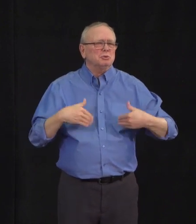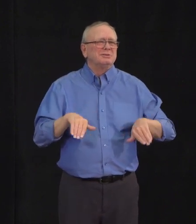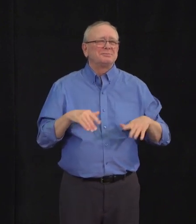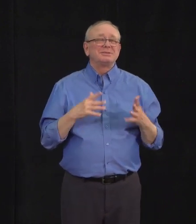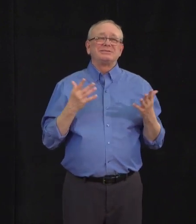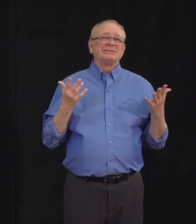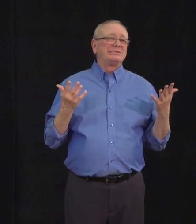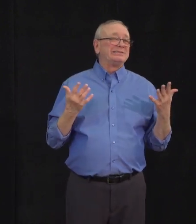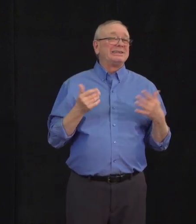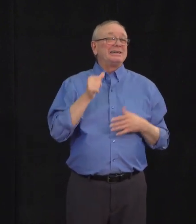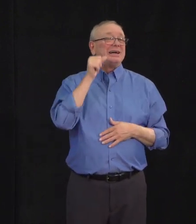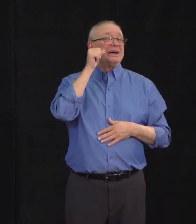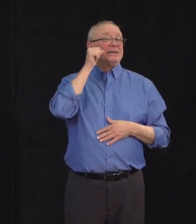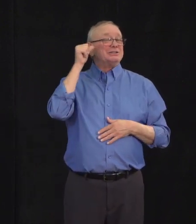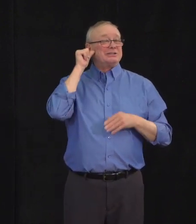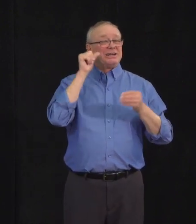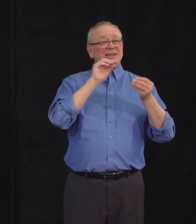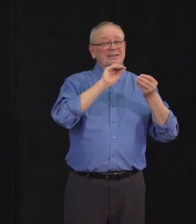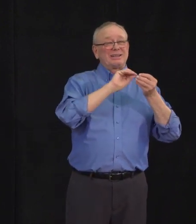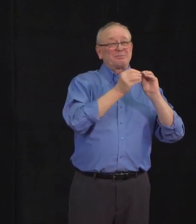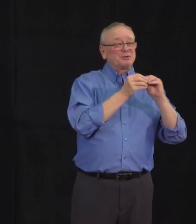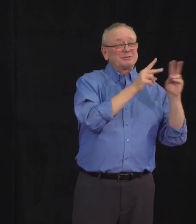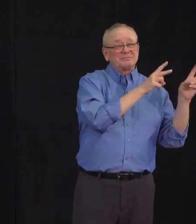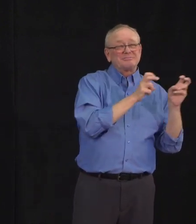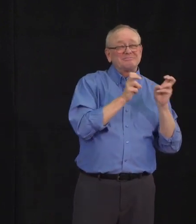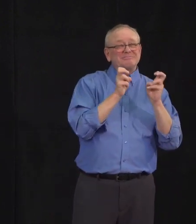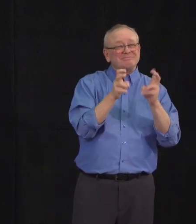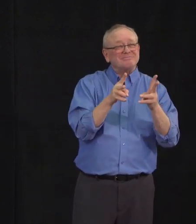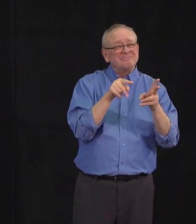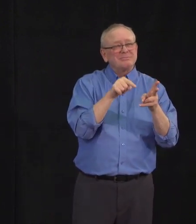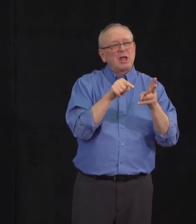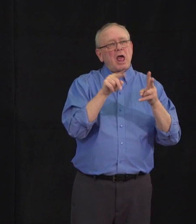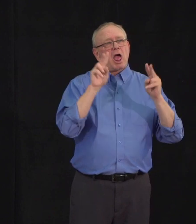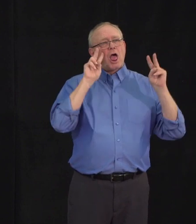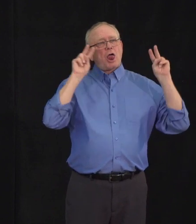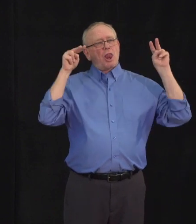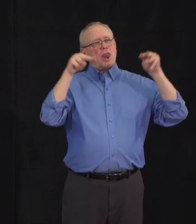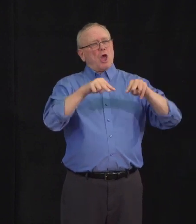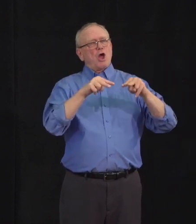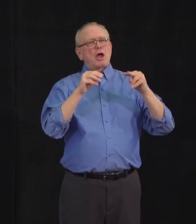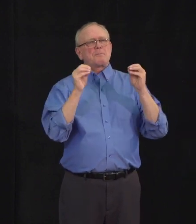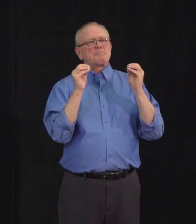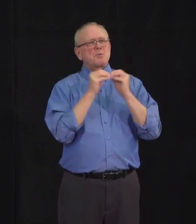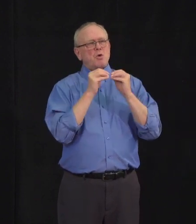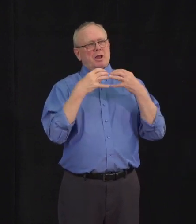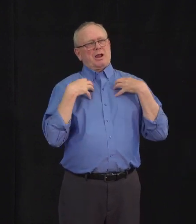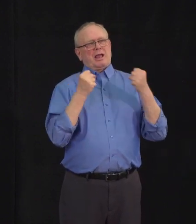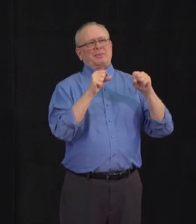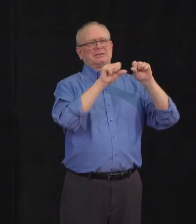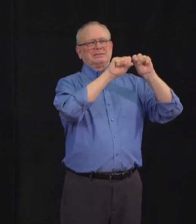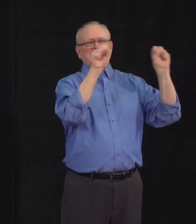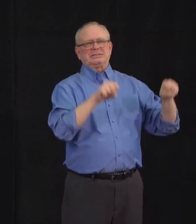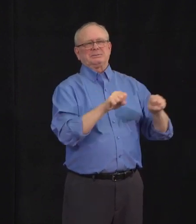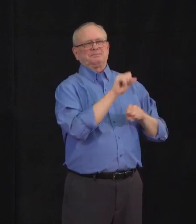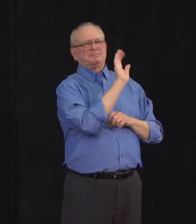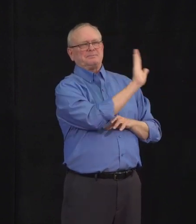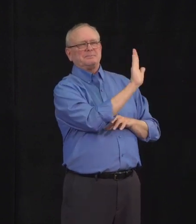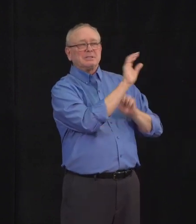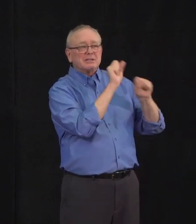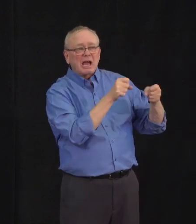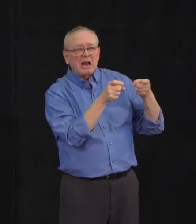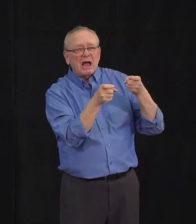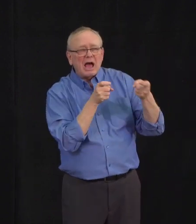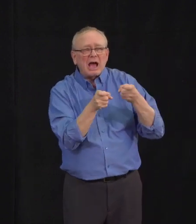main focus of the adjustment was looking at health system capacity and what we might anticipate we would need over the coming